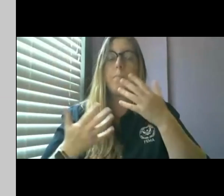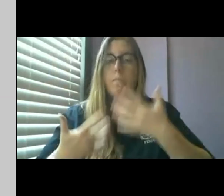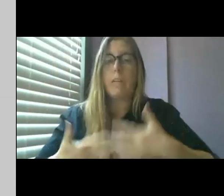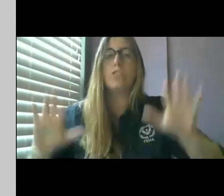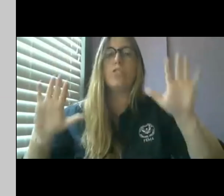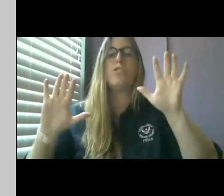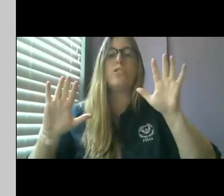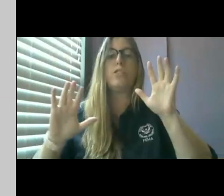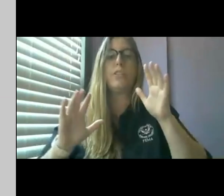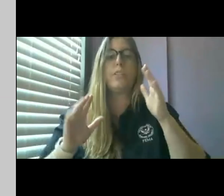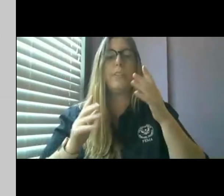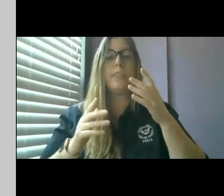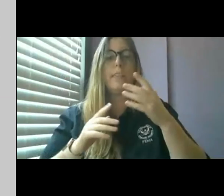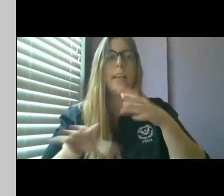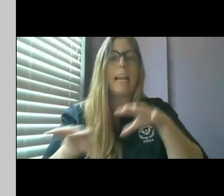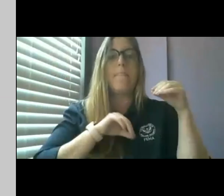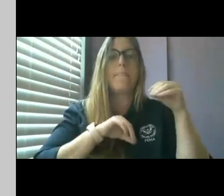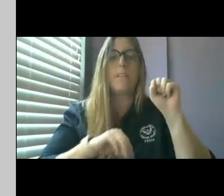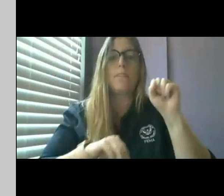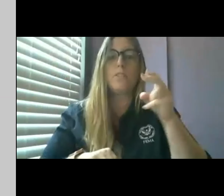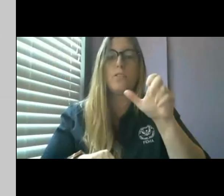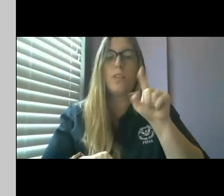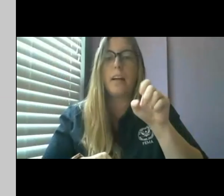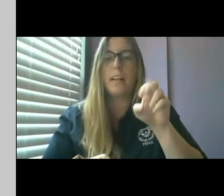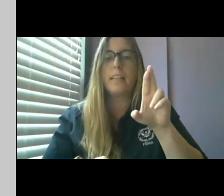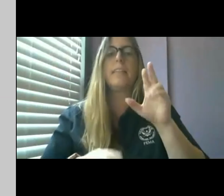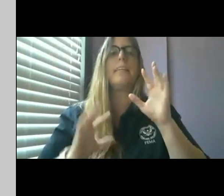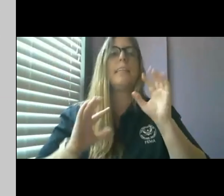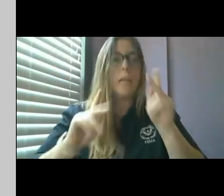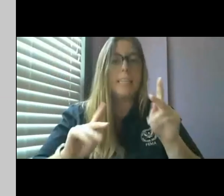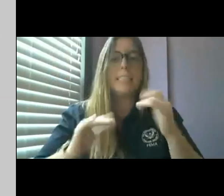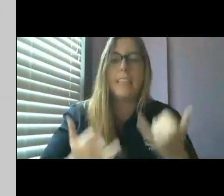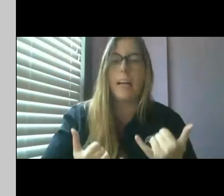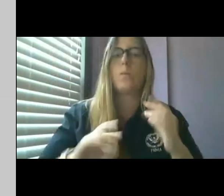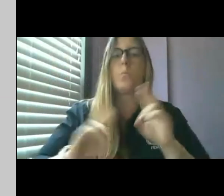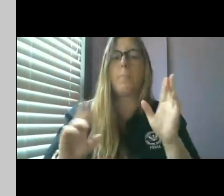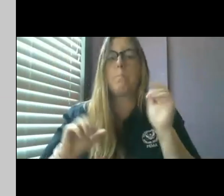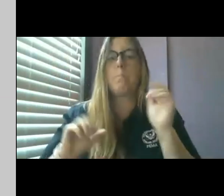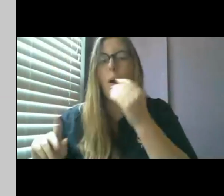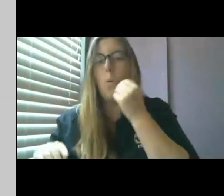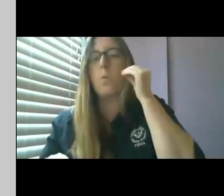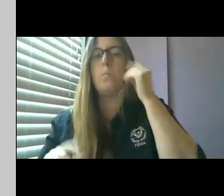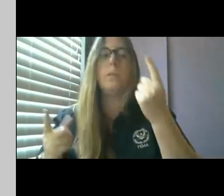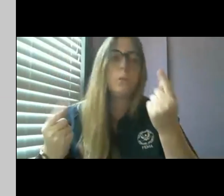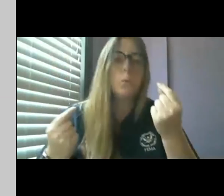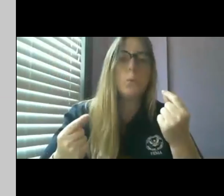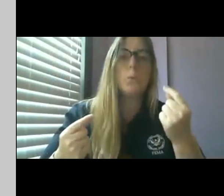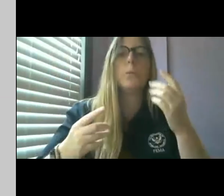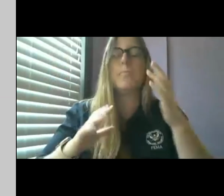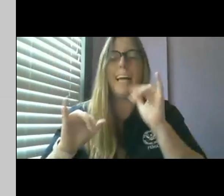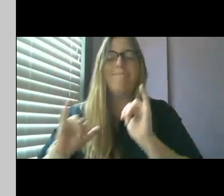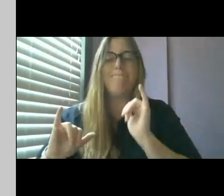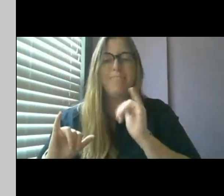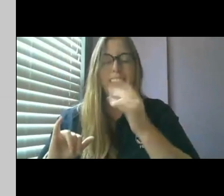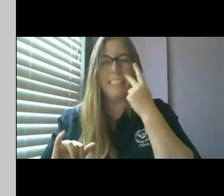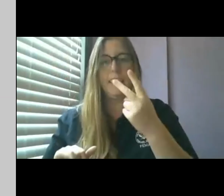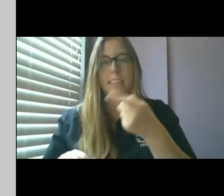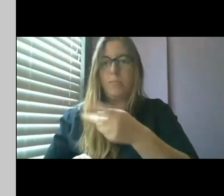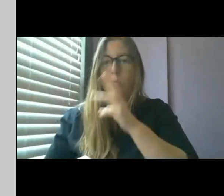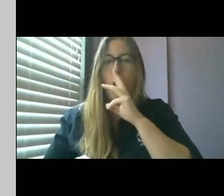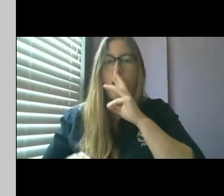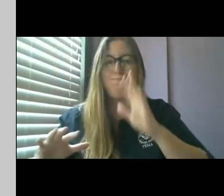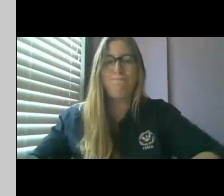And copies of your list that you've, you know, created. That way, if you have to leave and go to a shelter, you're ready. And